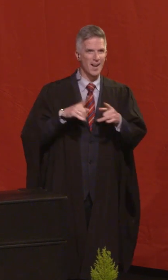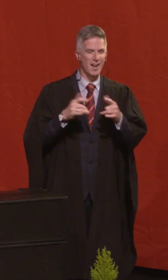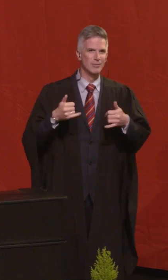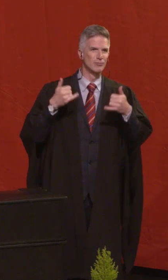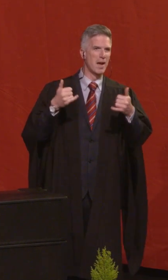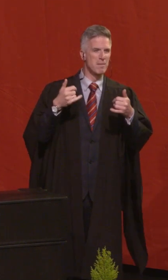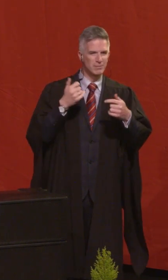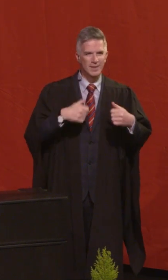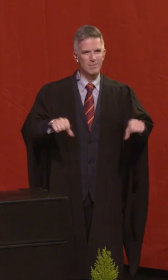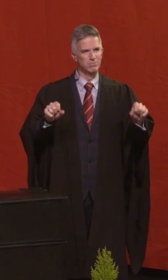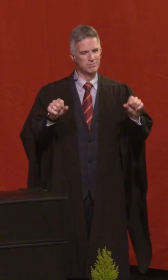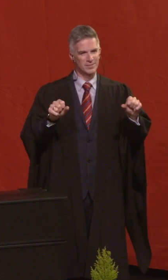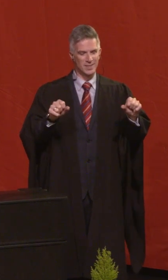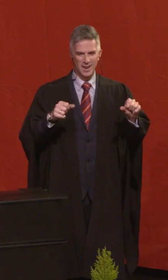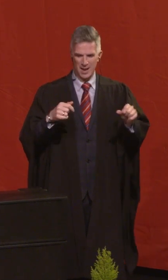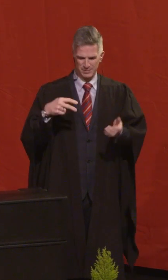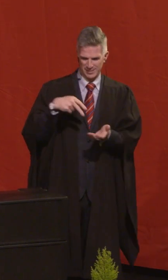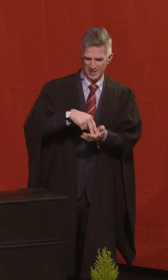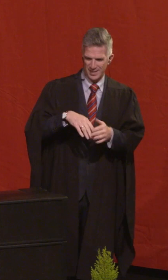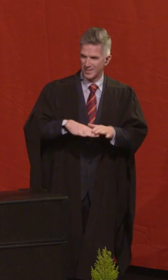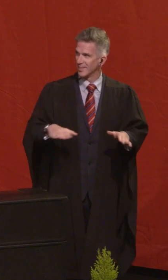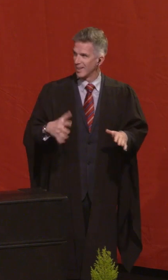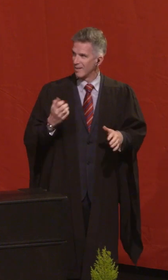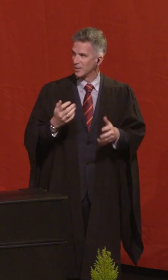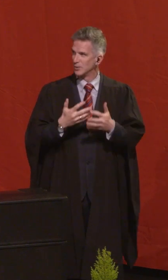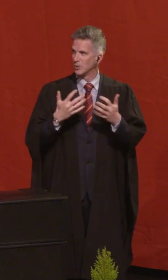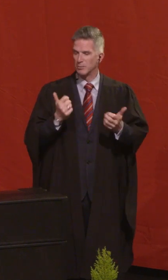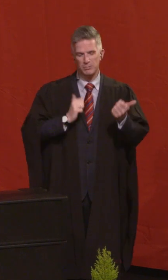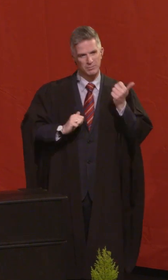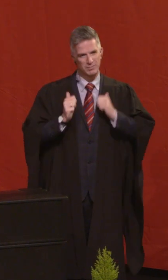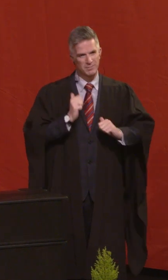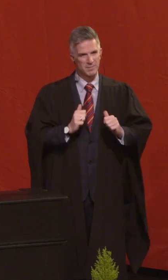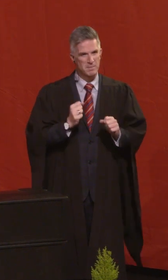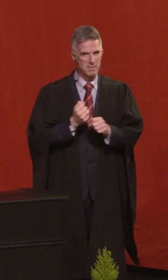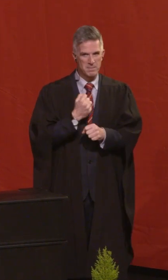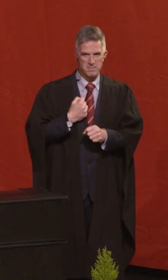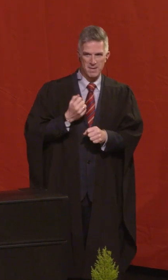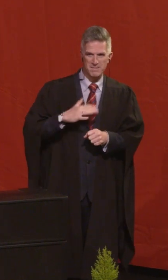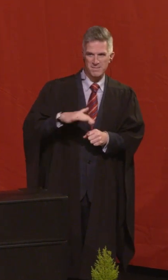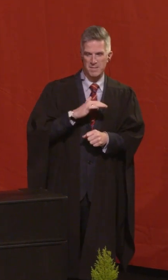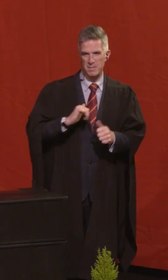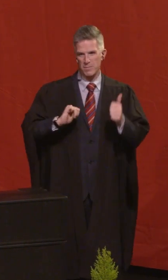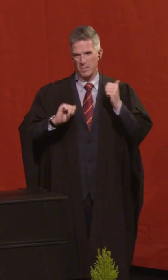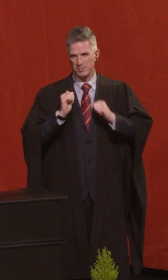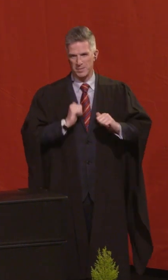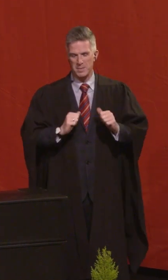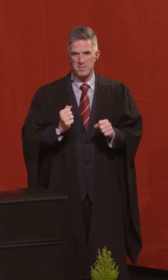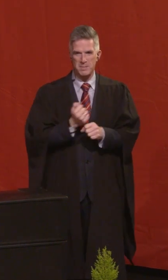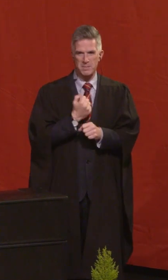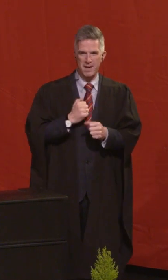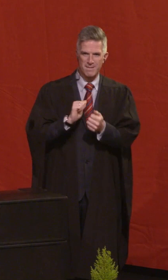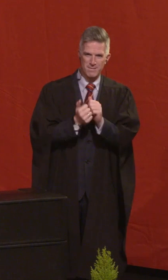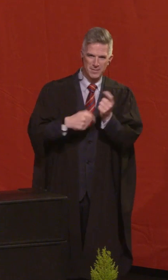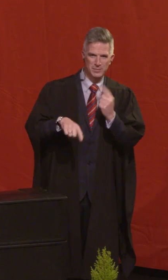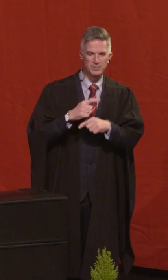I am standing on this stage today with so much pride. I've made my family proud. I've made my